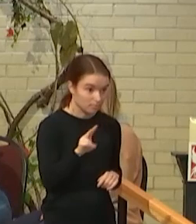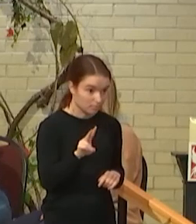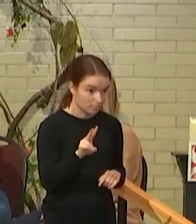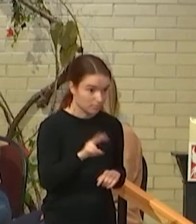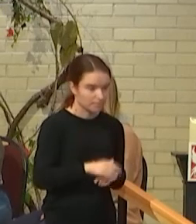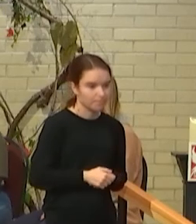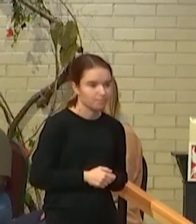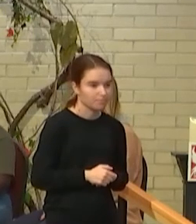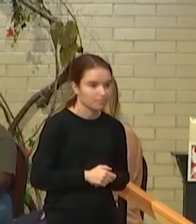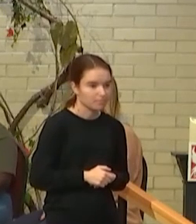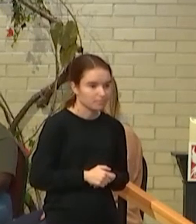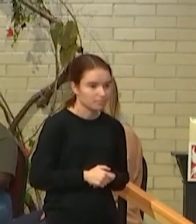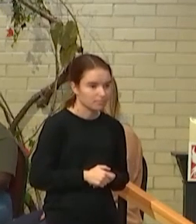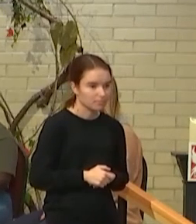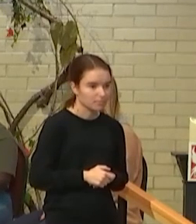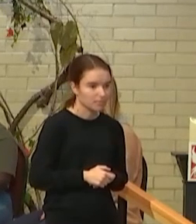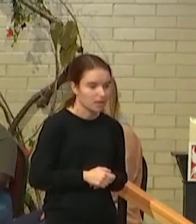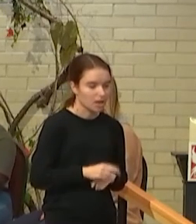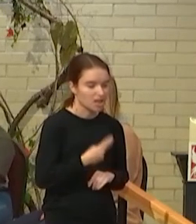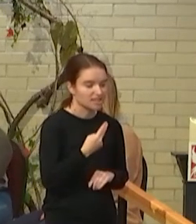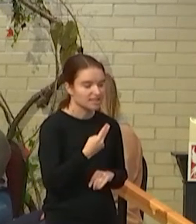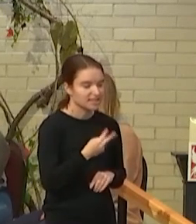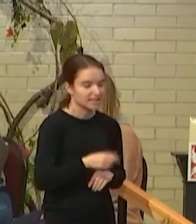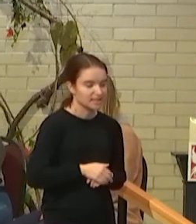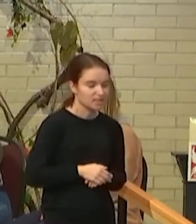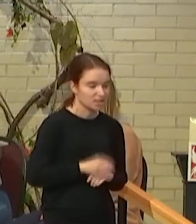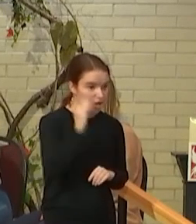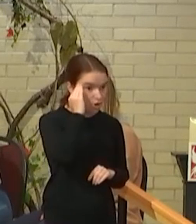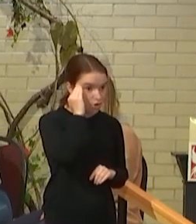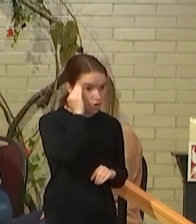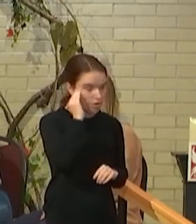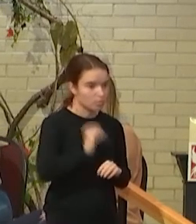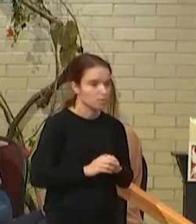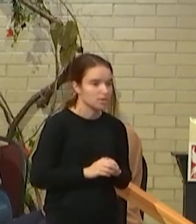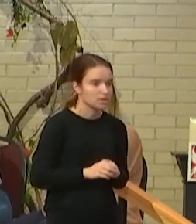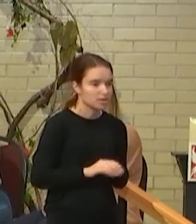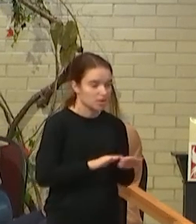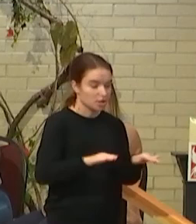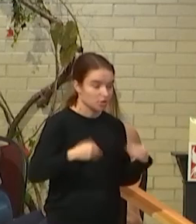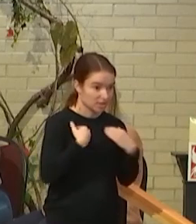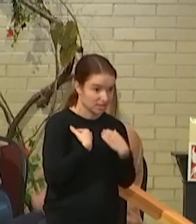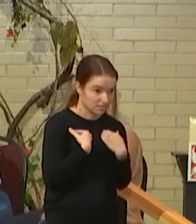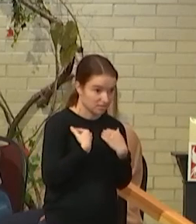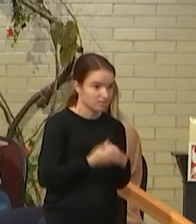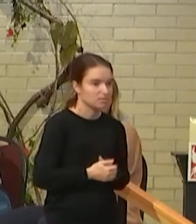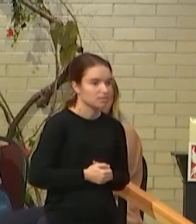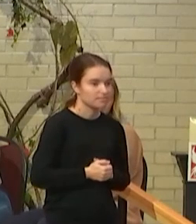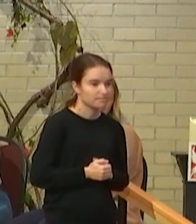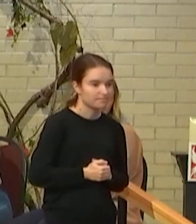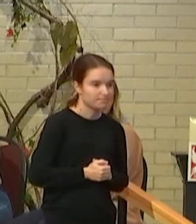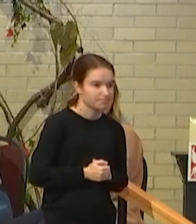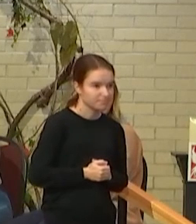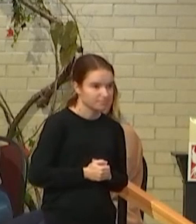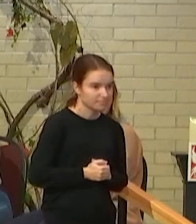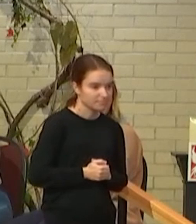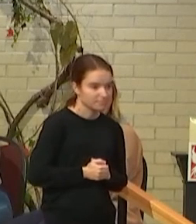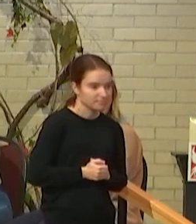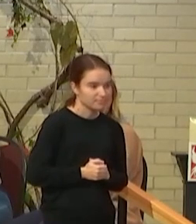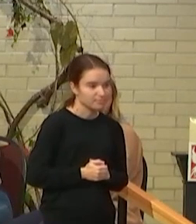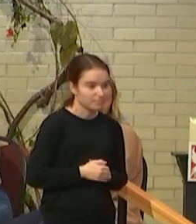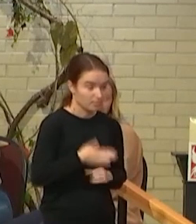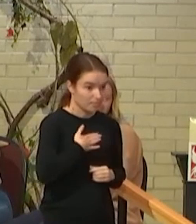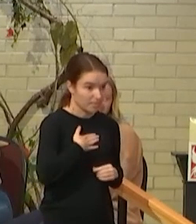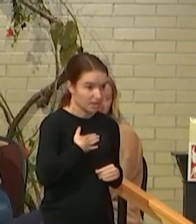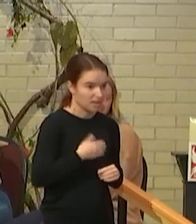It is the second most common brain tumor that children might have, but for me, the